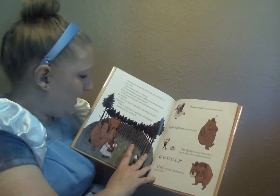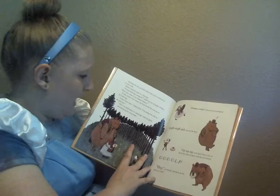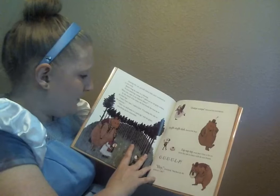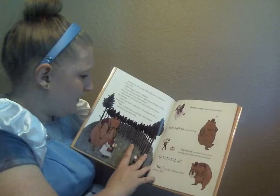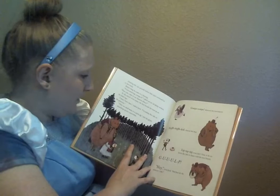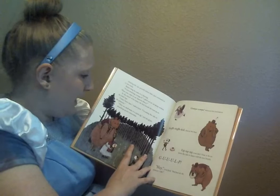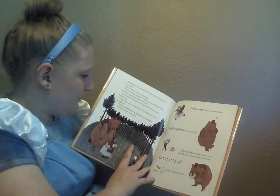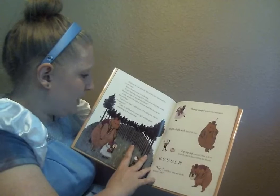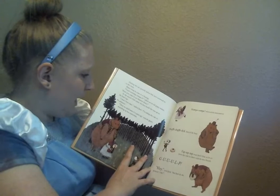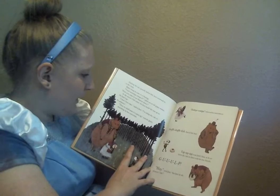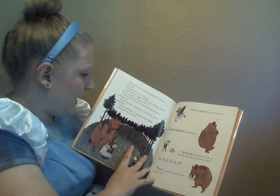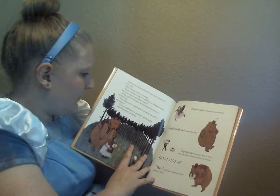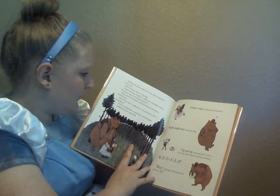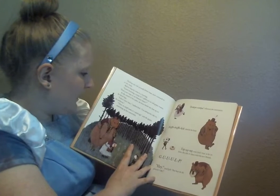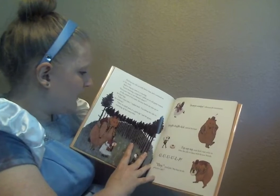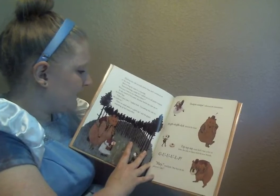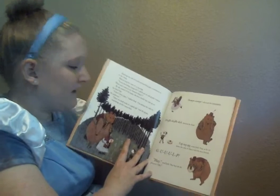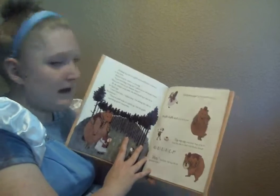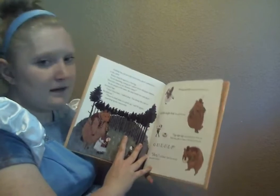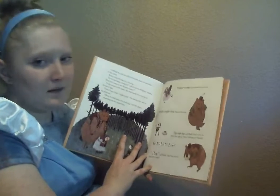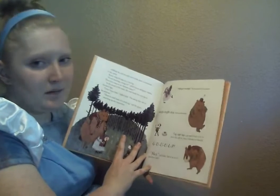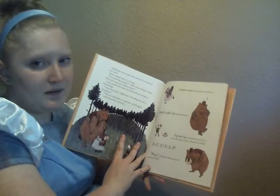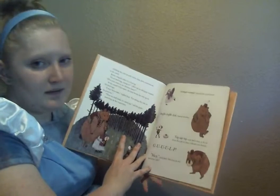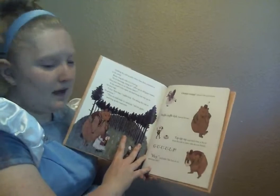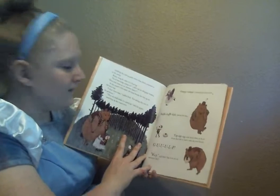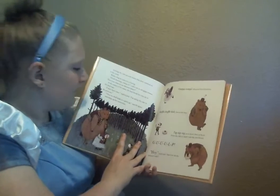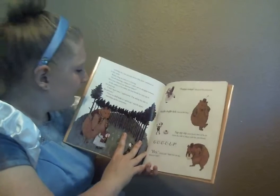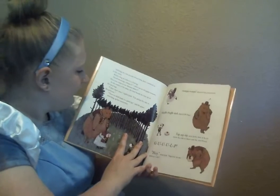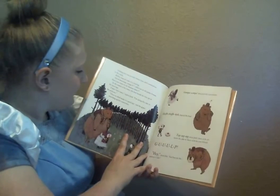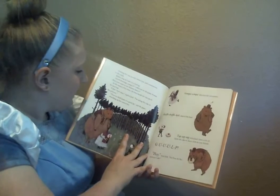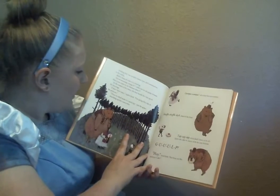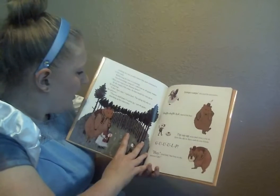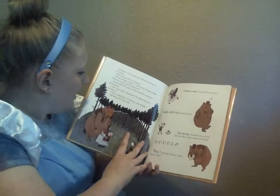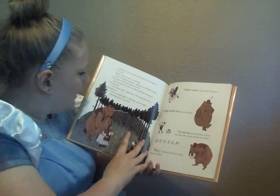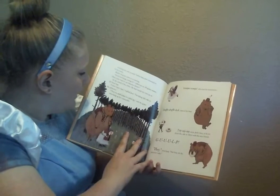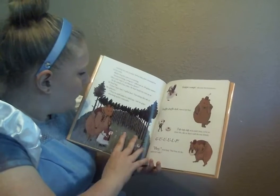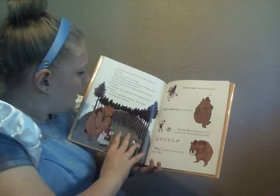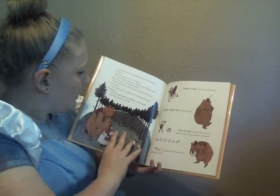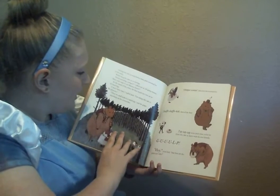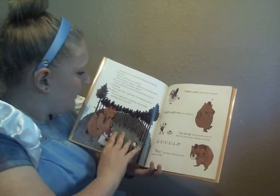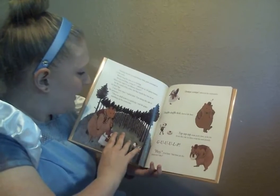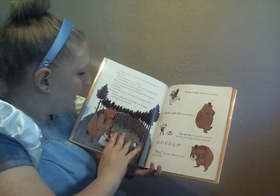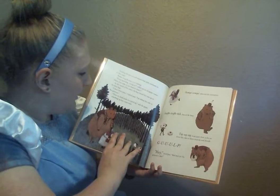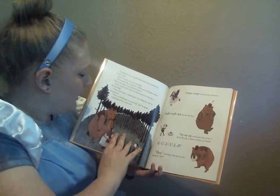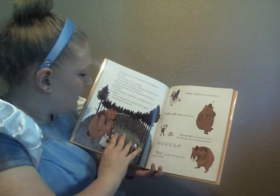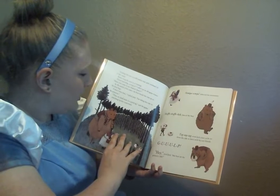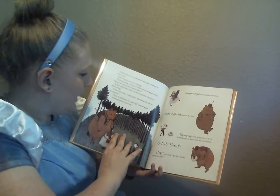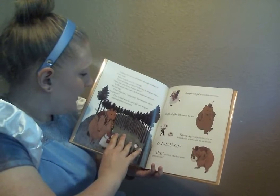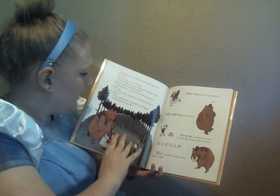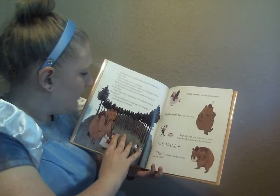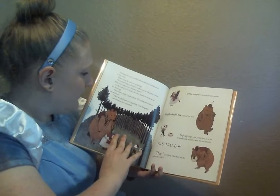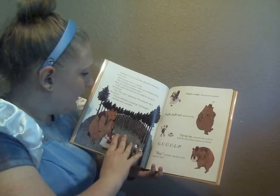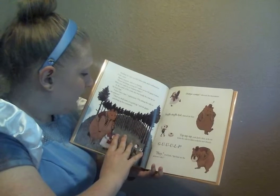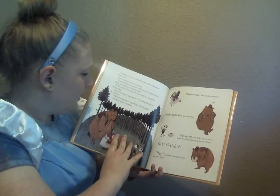time," replied Jack. "I am taking this cake to the princess." "Then we shall make it a quick jig," said the